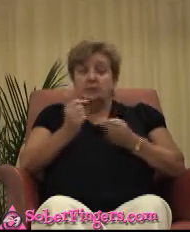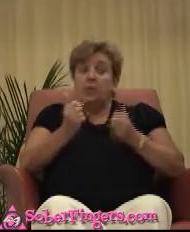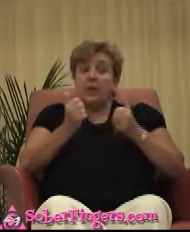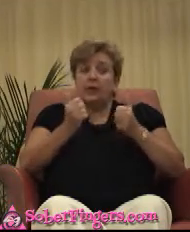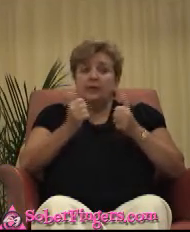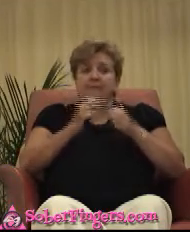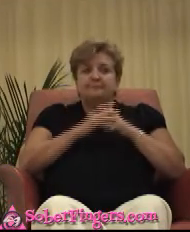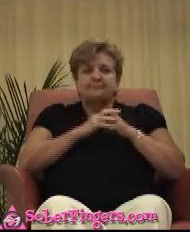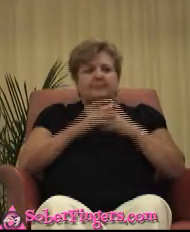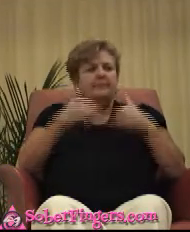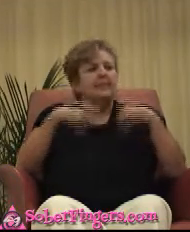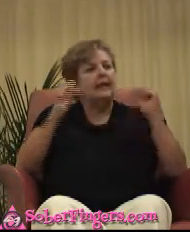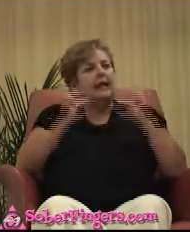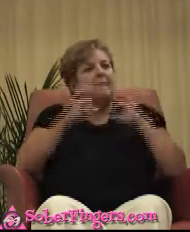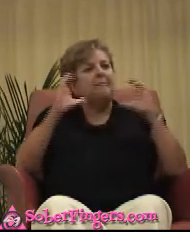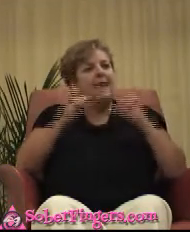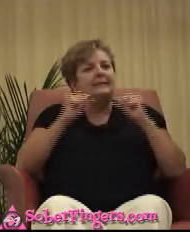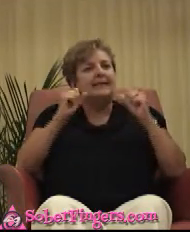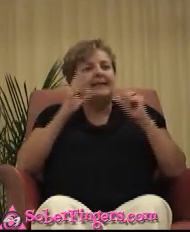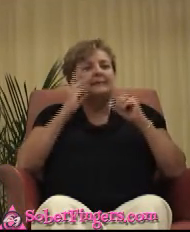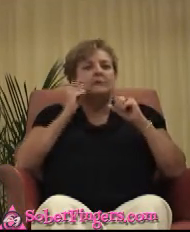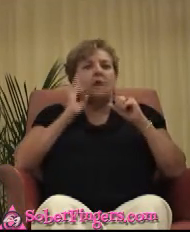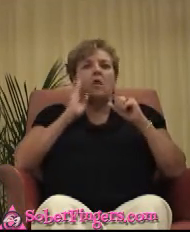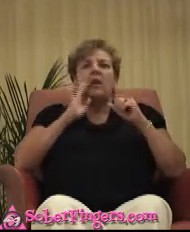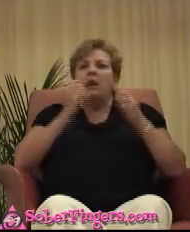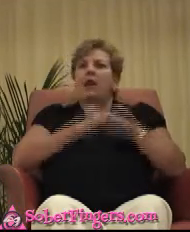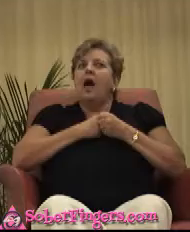of time I can't talk to you about. I'd love to tell you his story. It's a wonderful story.